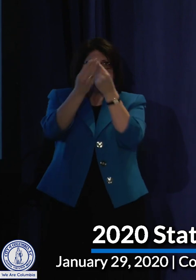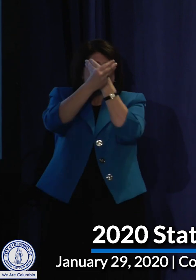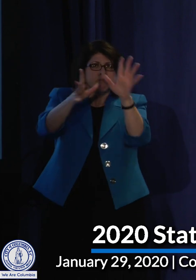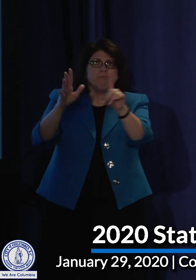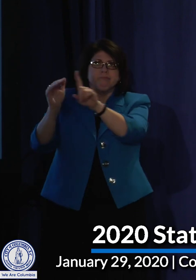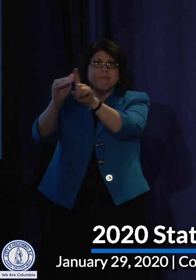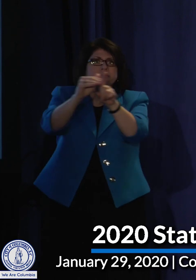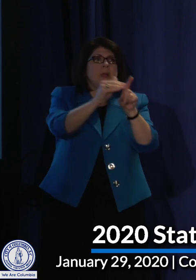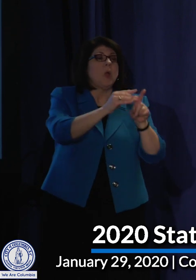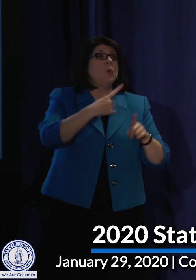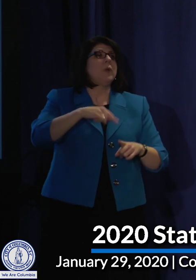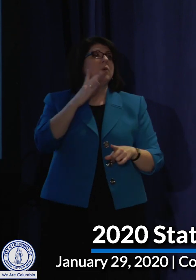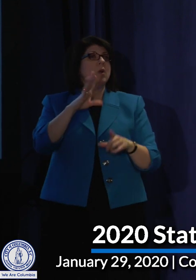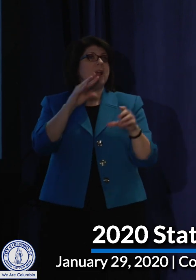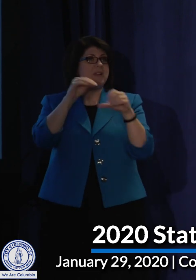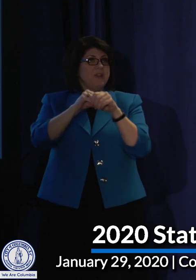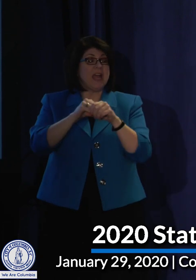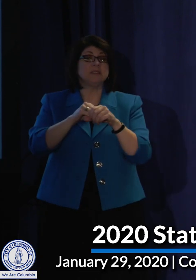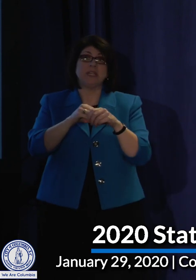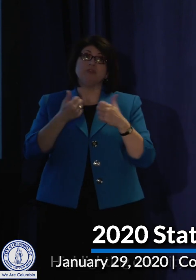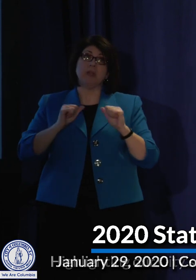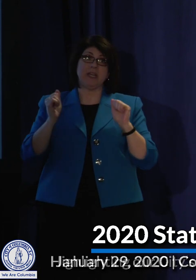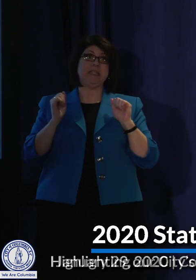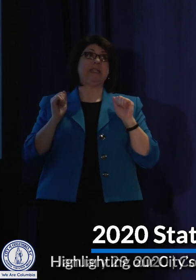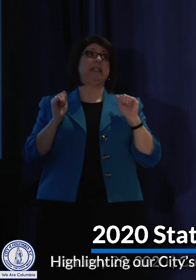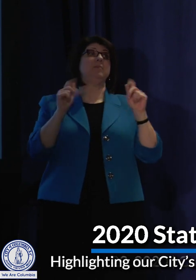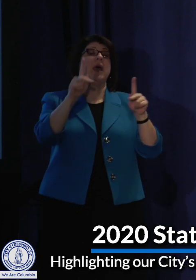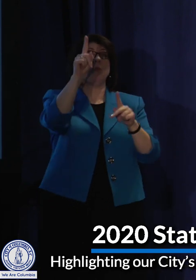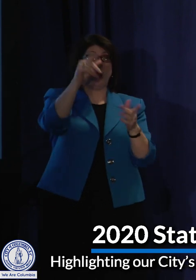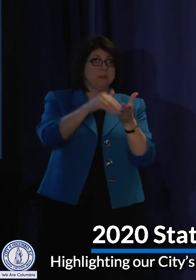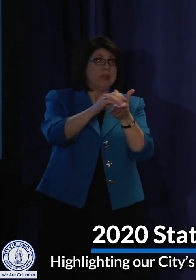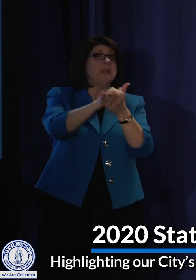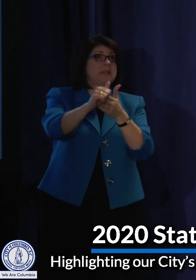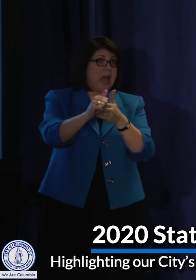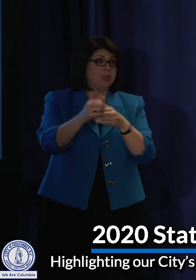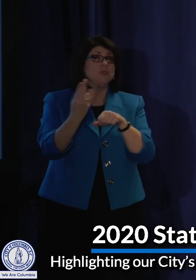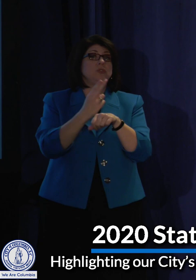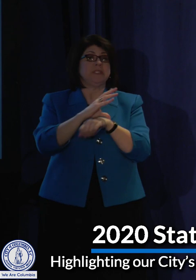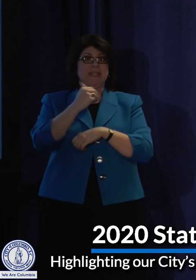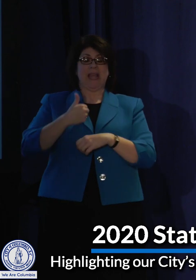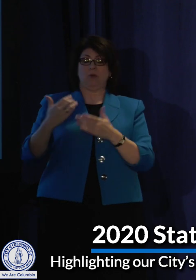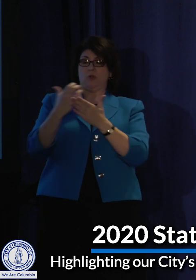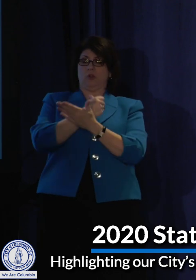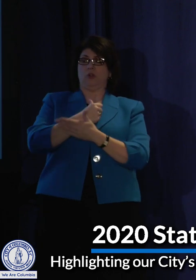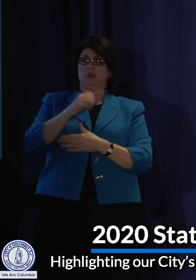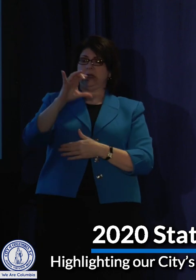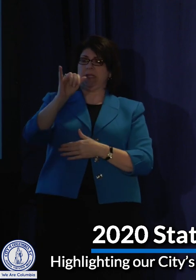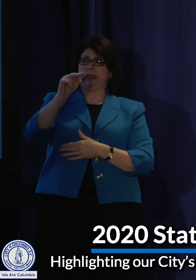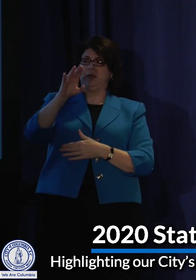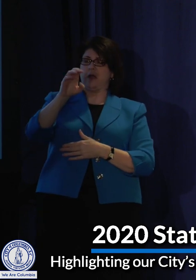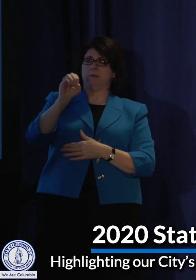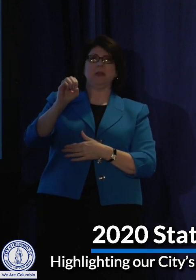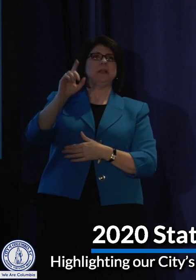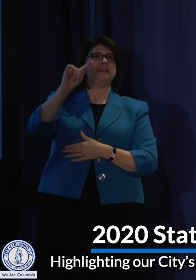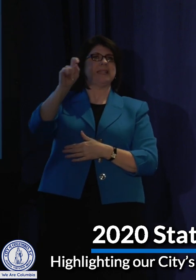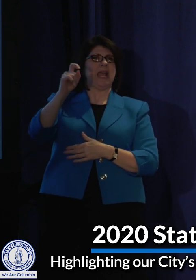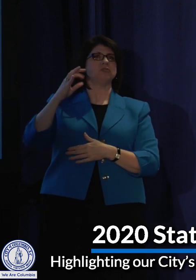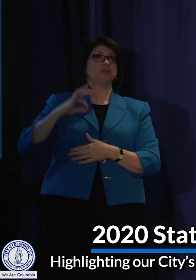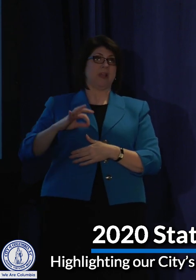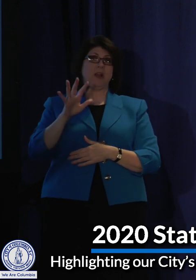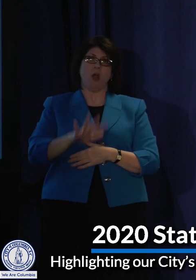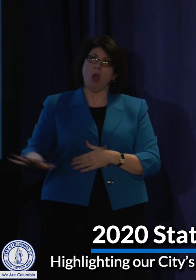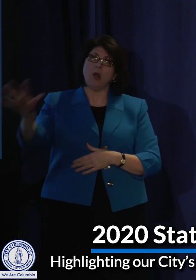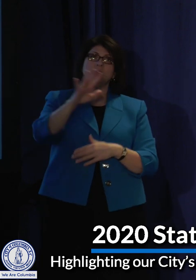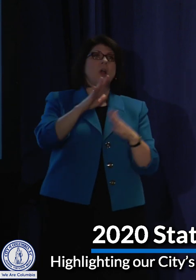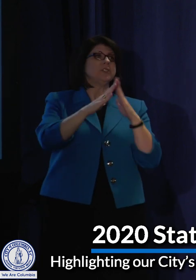another $1 million in the pockets of our citizens using the Earned Income Tax Credit across this community.